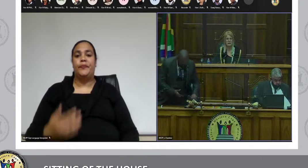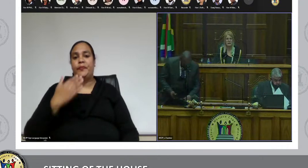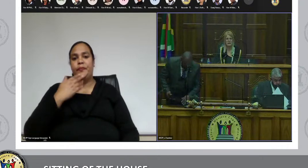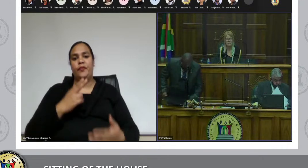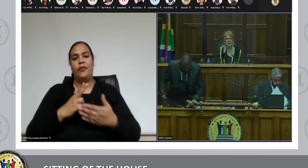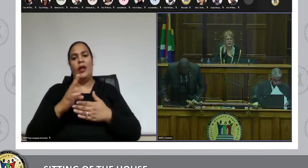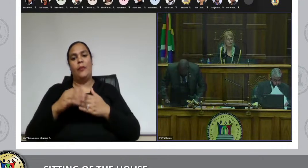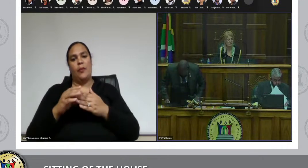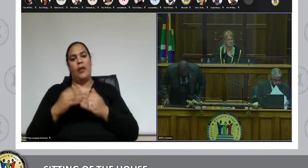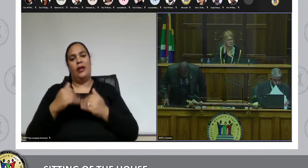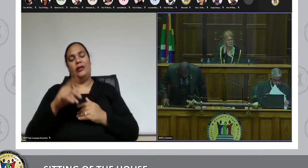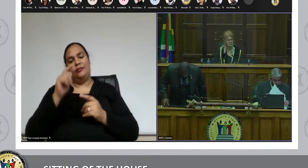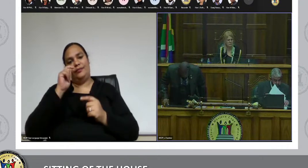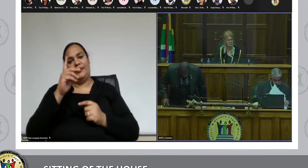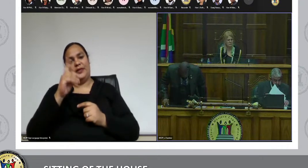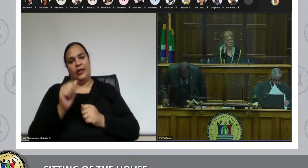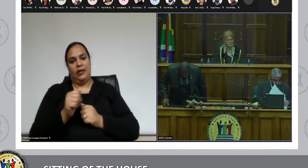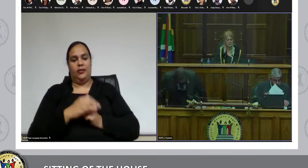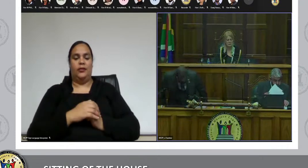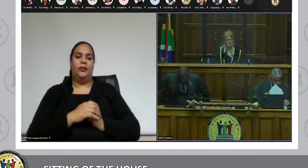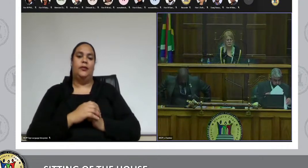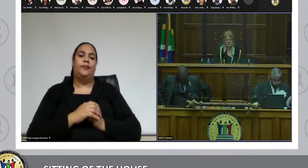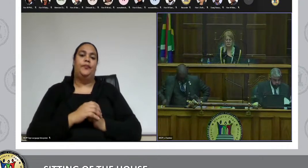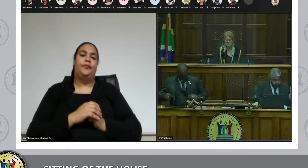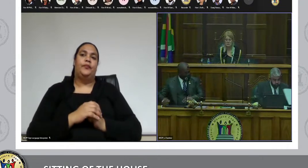Now recognise the DA.